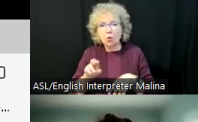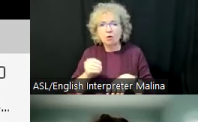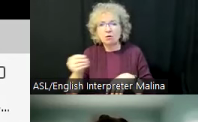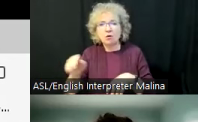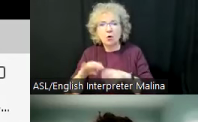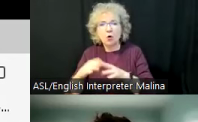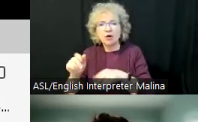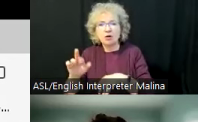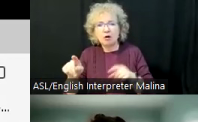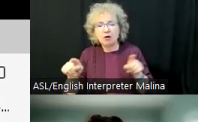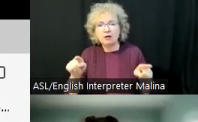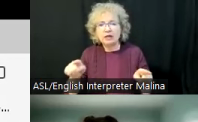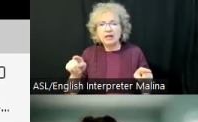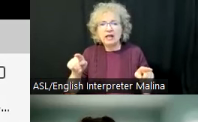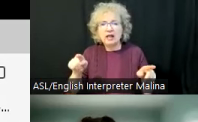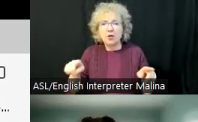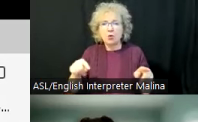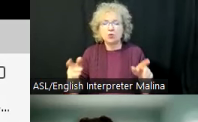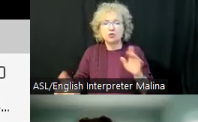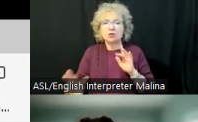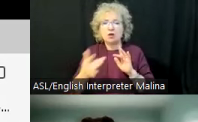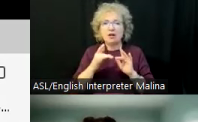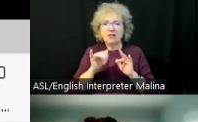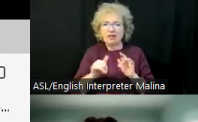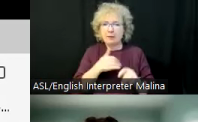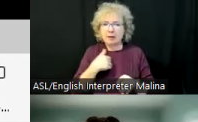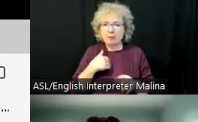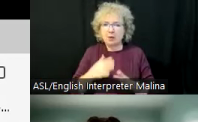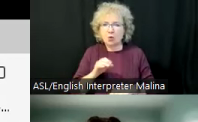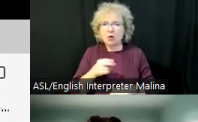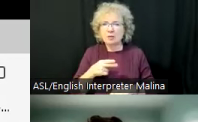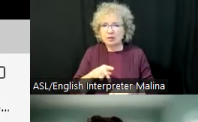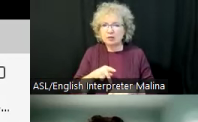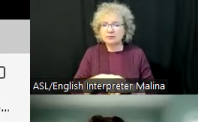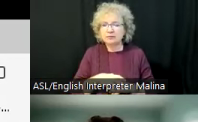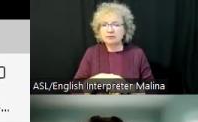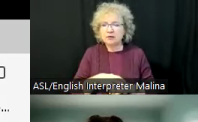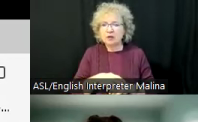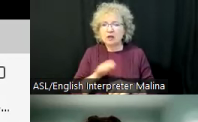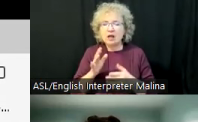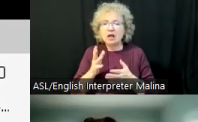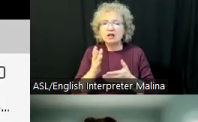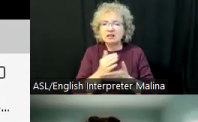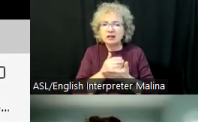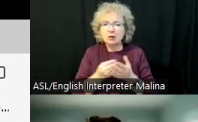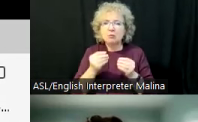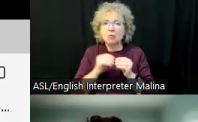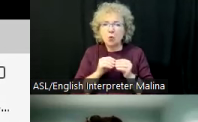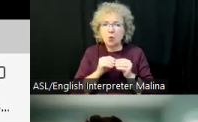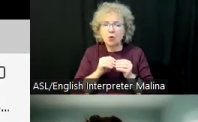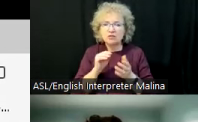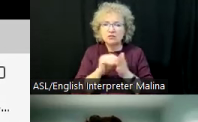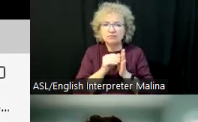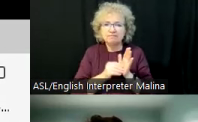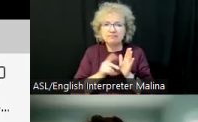reach back out to the OHP member to collect additional documentation around